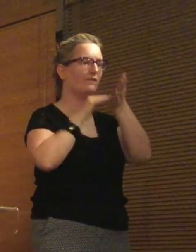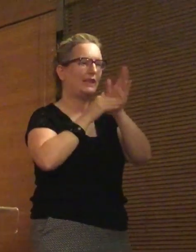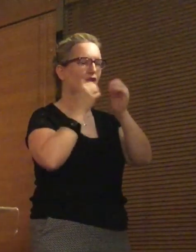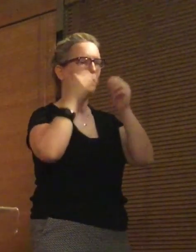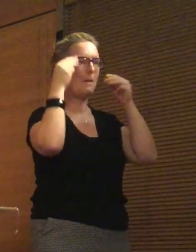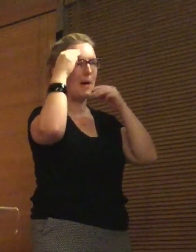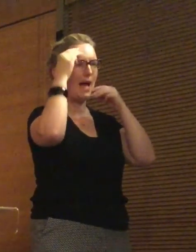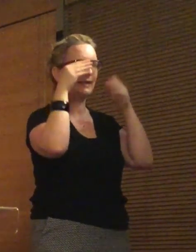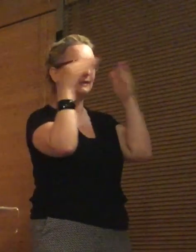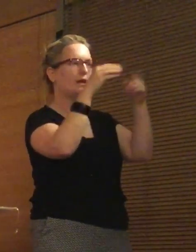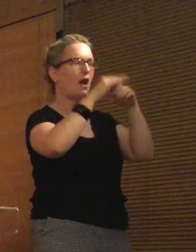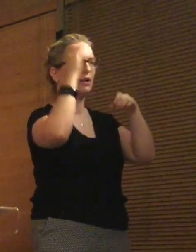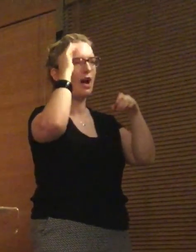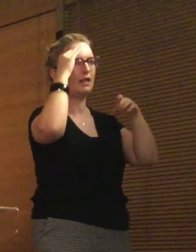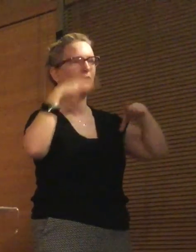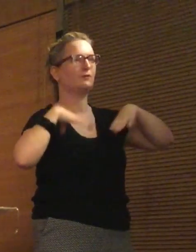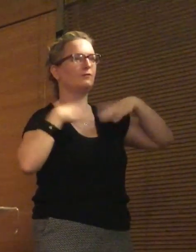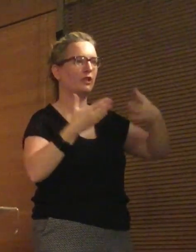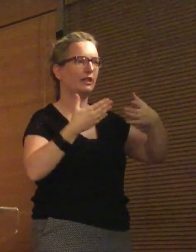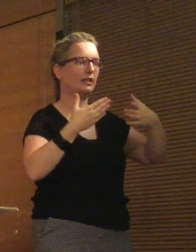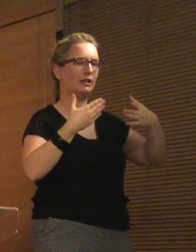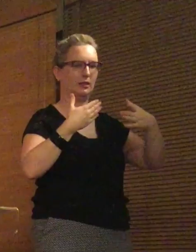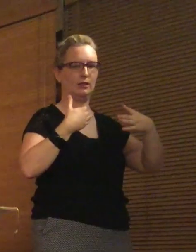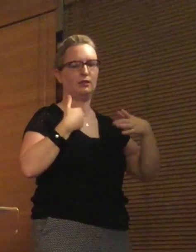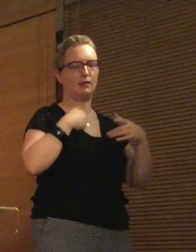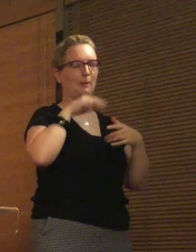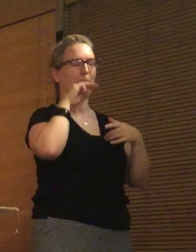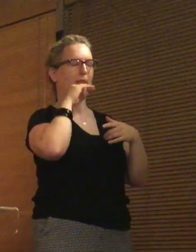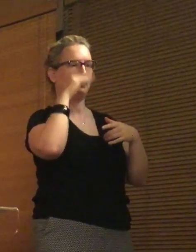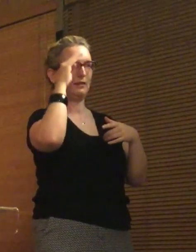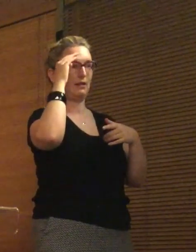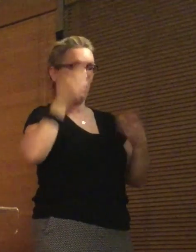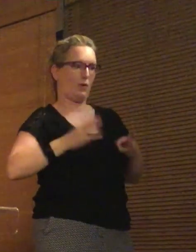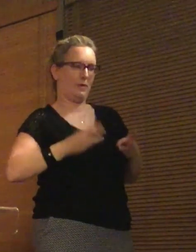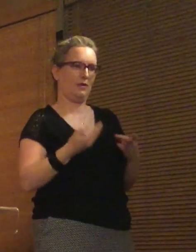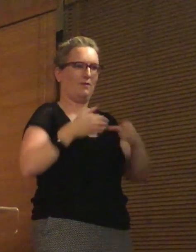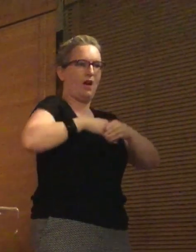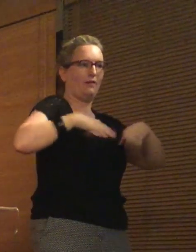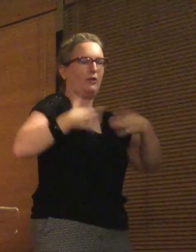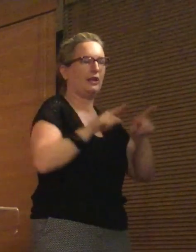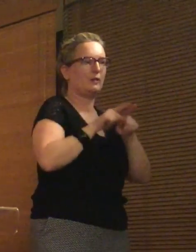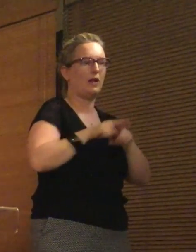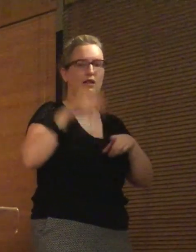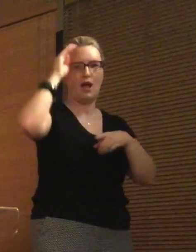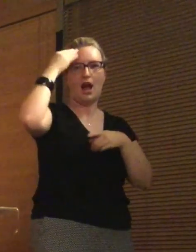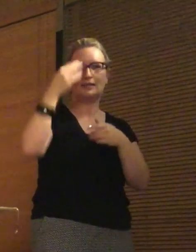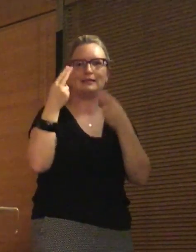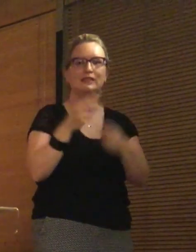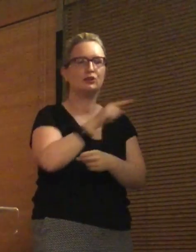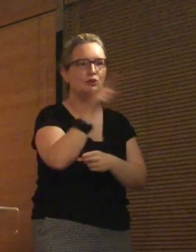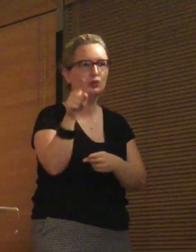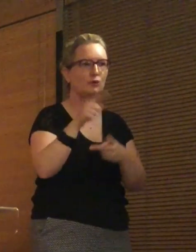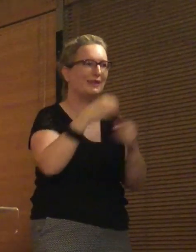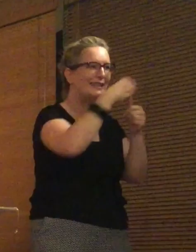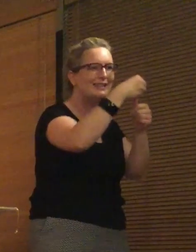free. Take Ireland with women free and equality. Ireland needs you, each of you, to build up